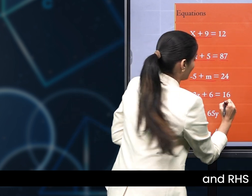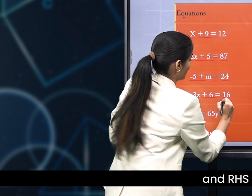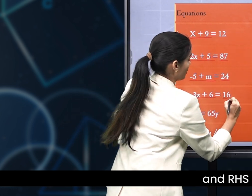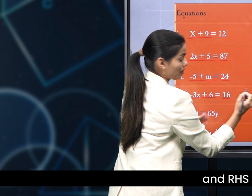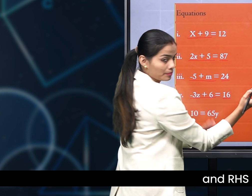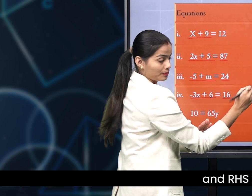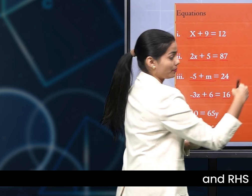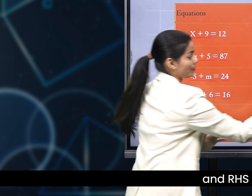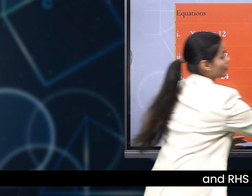RHS is 16.